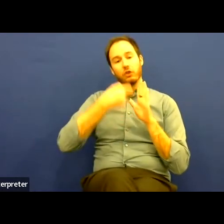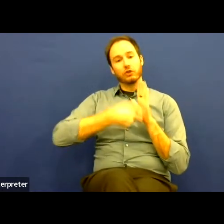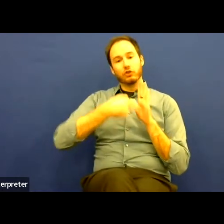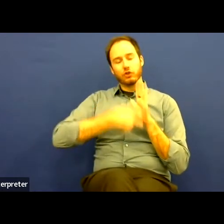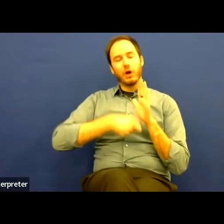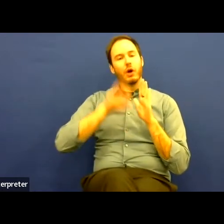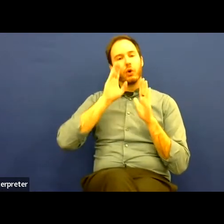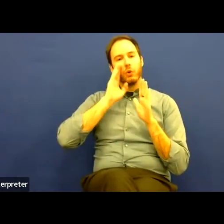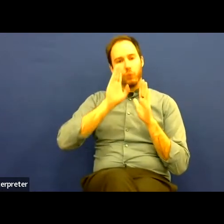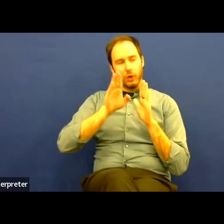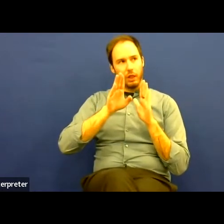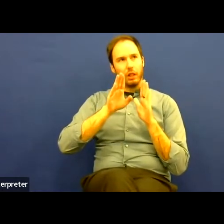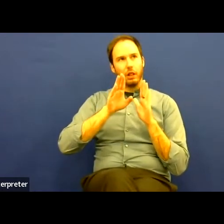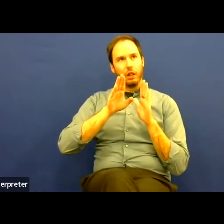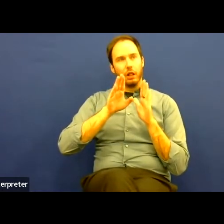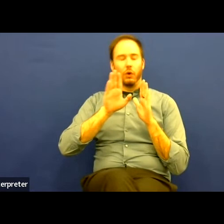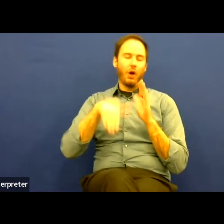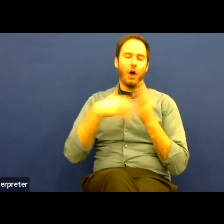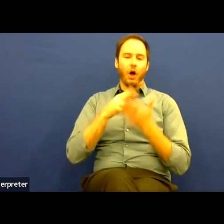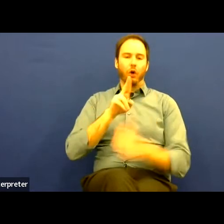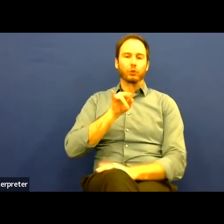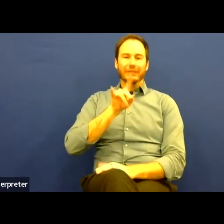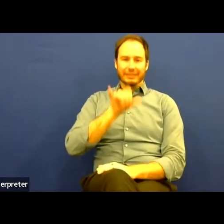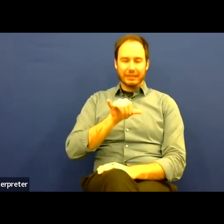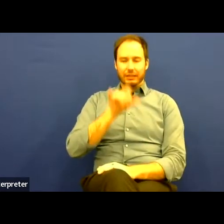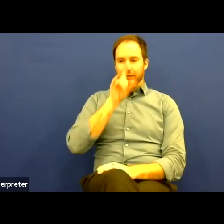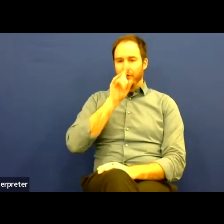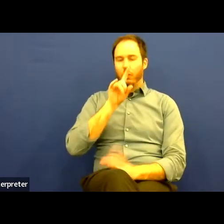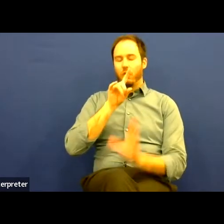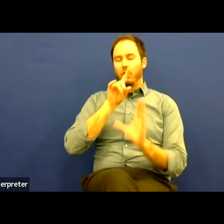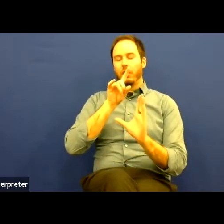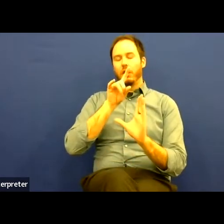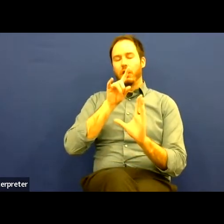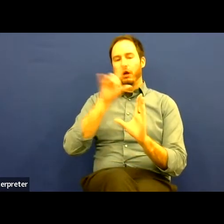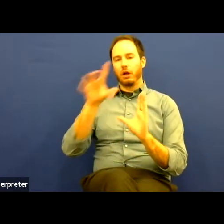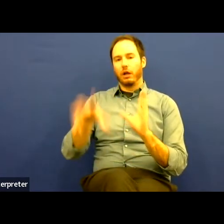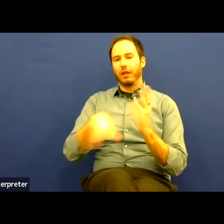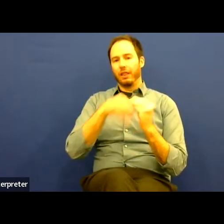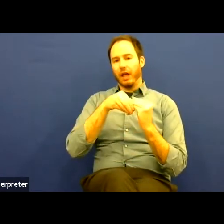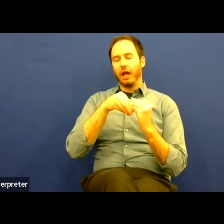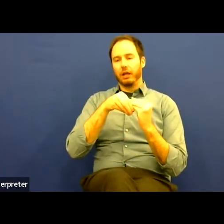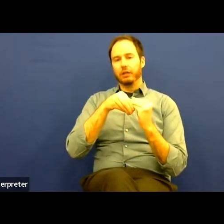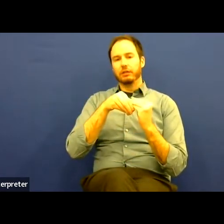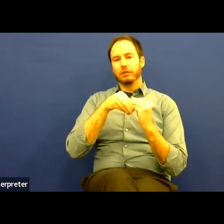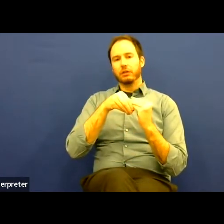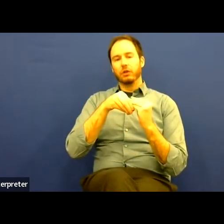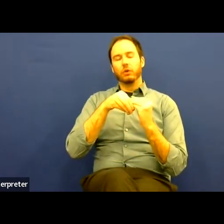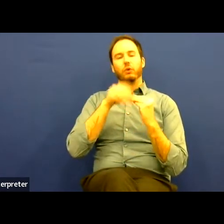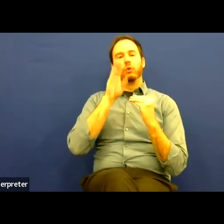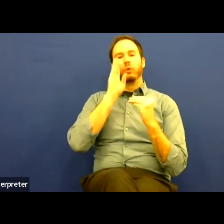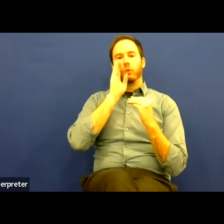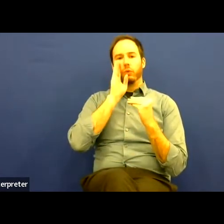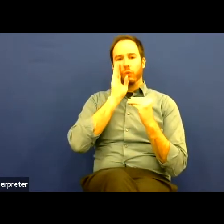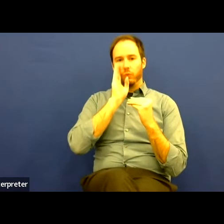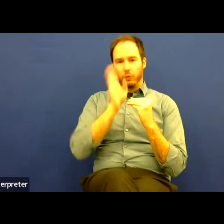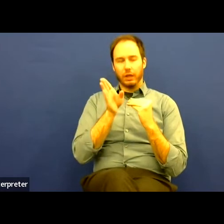charges, all utility charges for that, for those lights are then